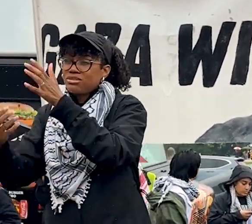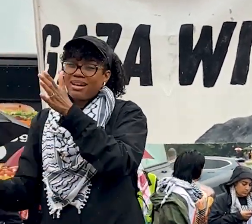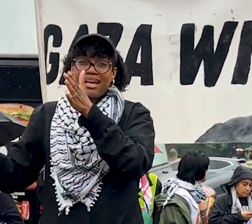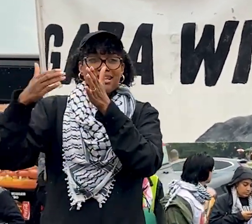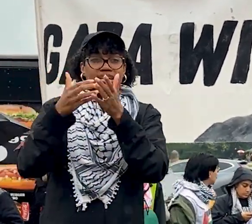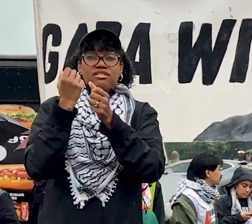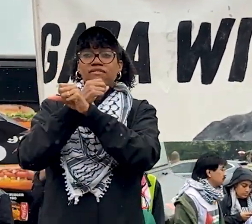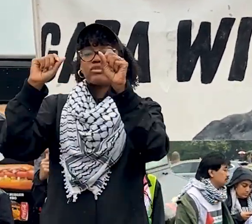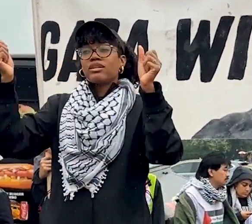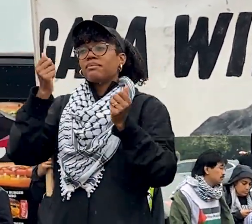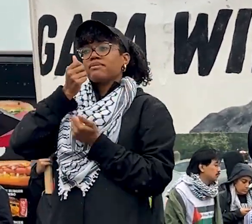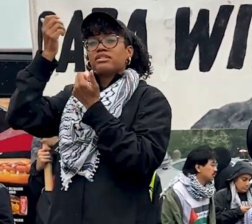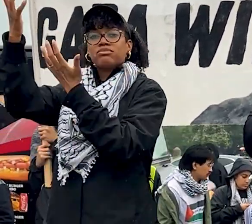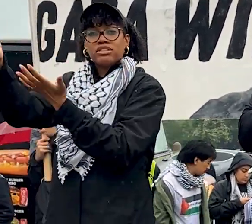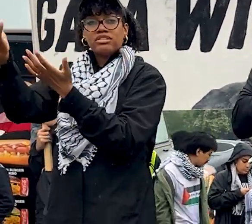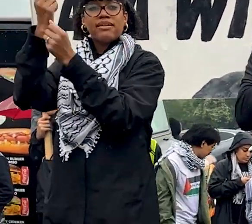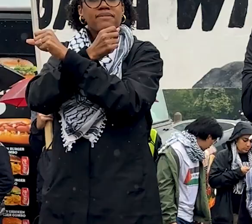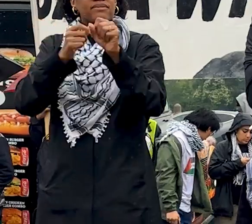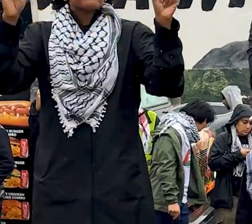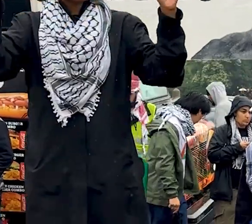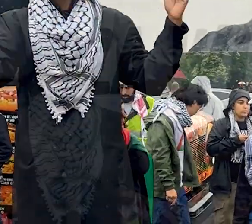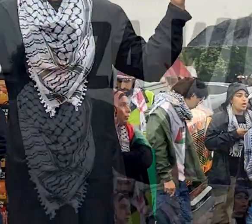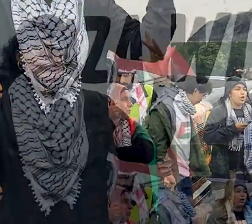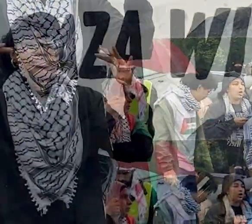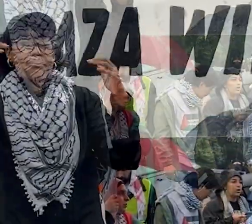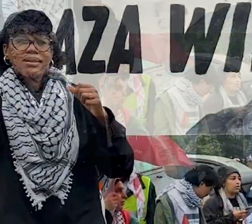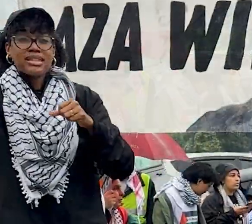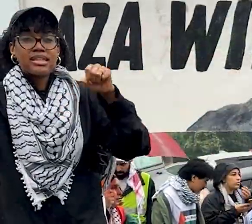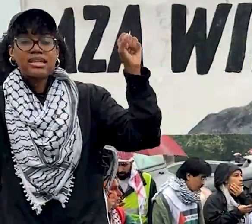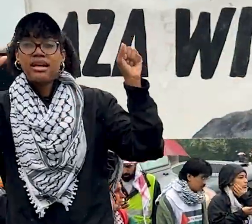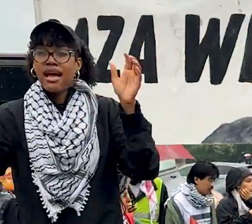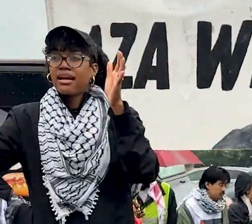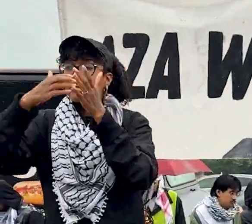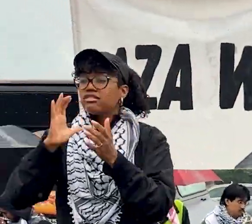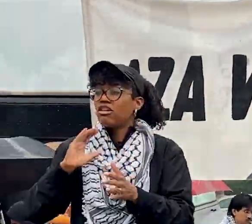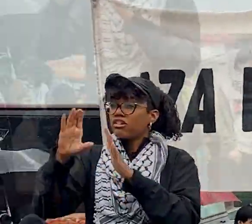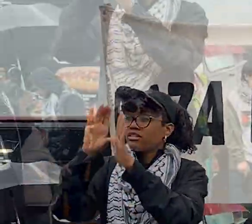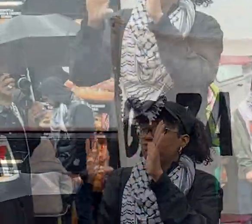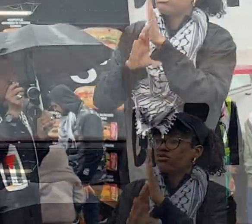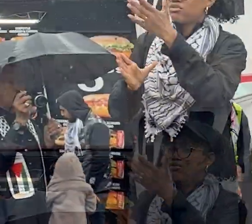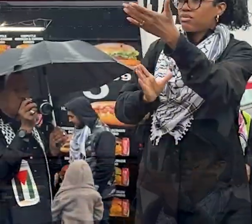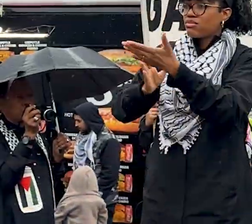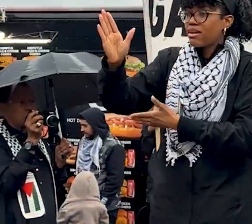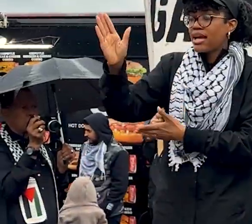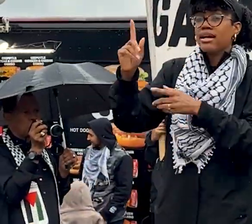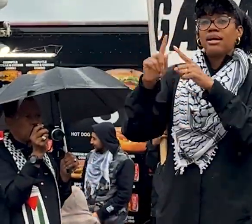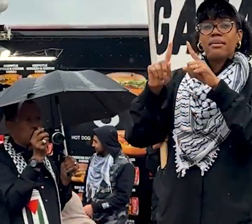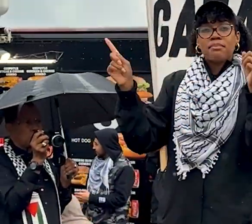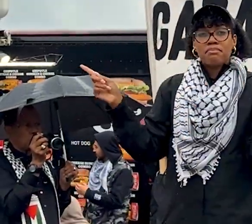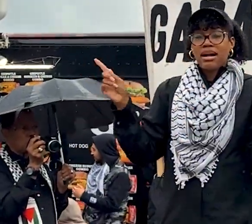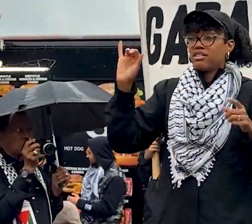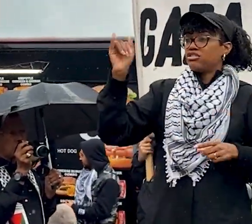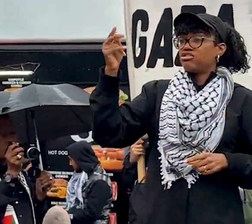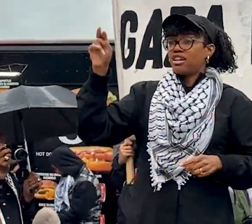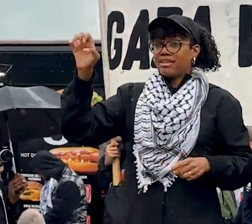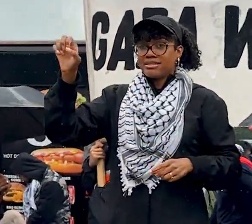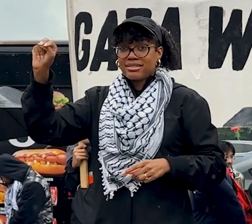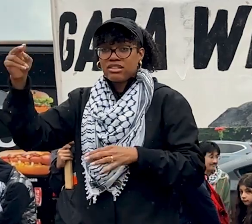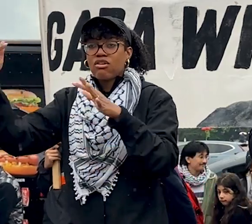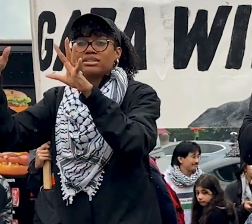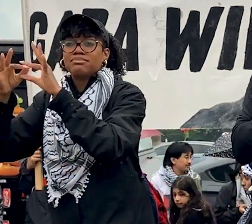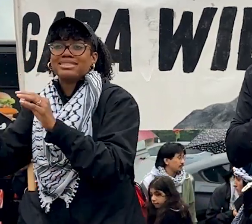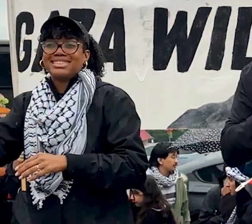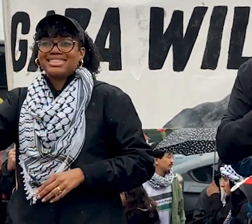expression, against the freedom of assembly, against our constitutional rights. But as Johnson failed in the 1960s,